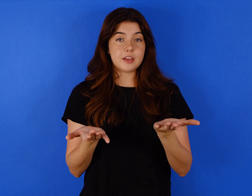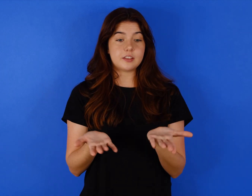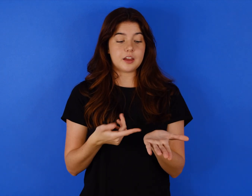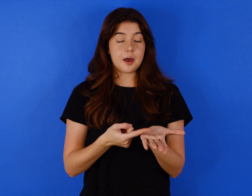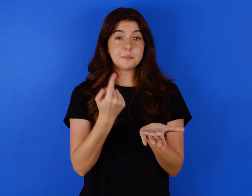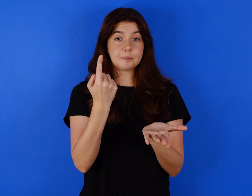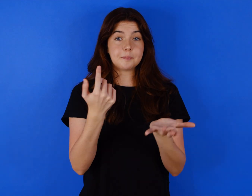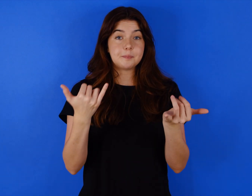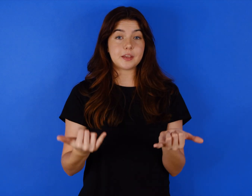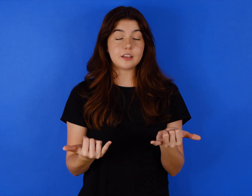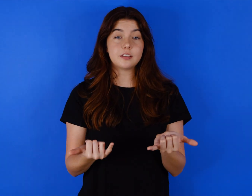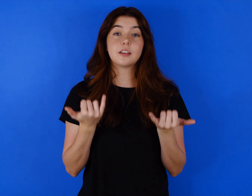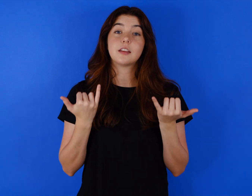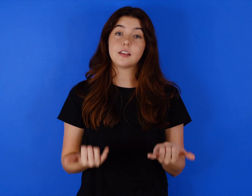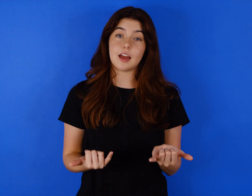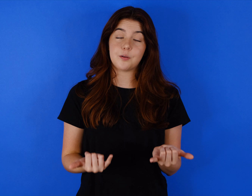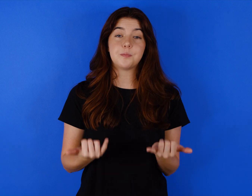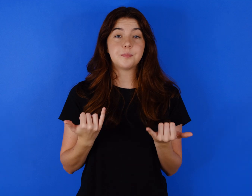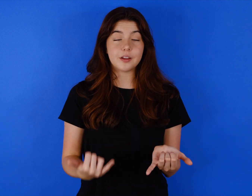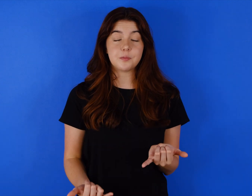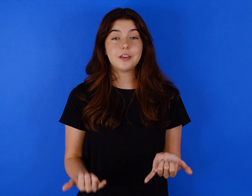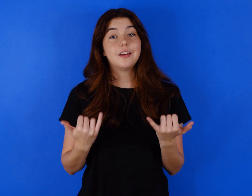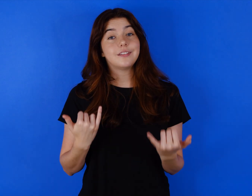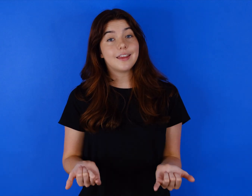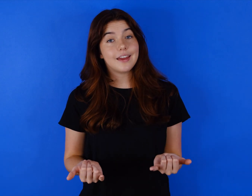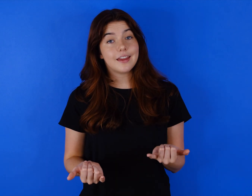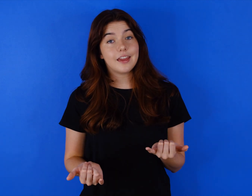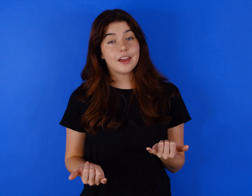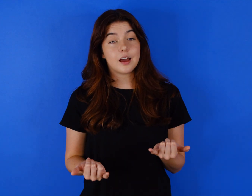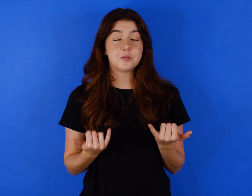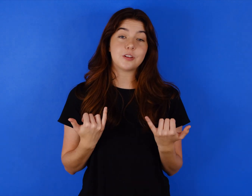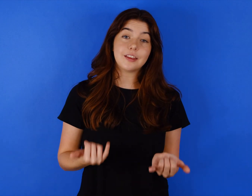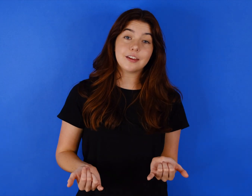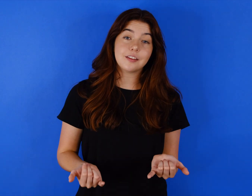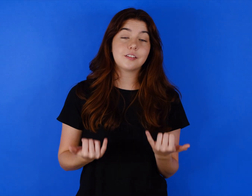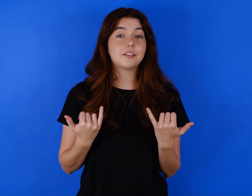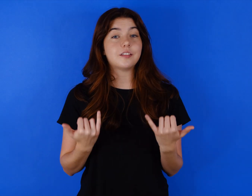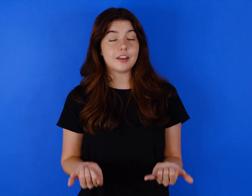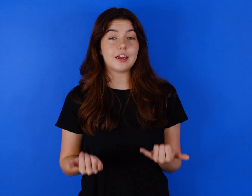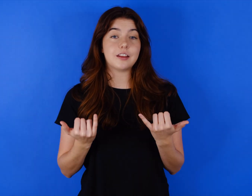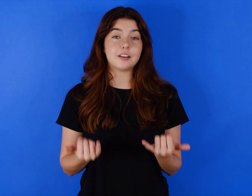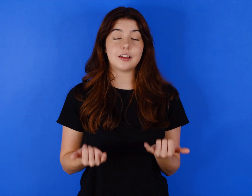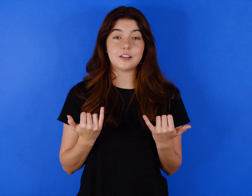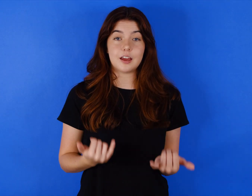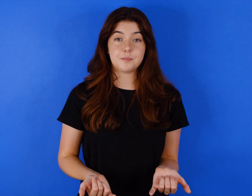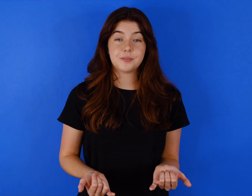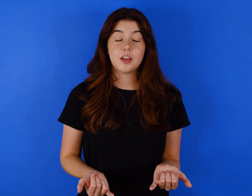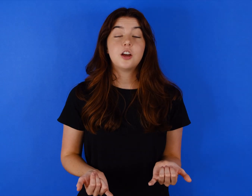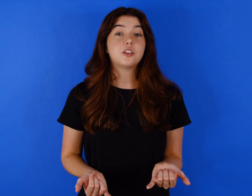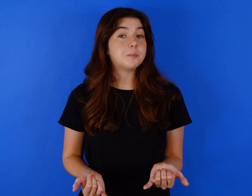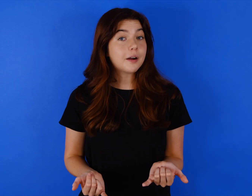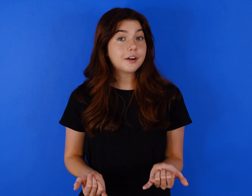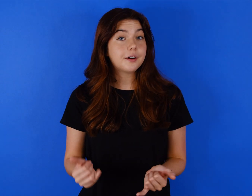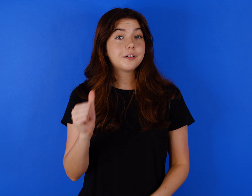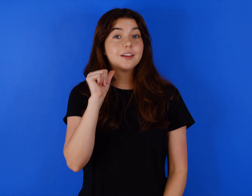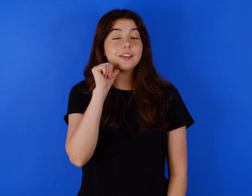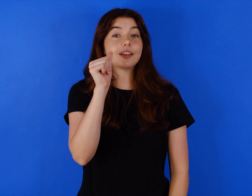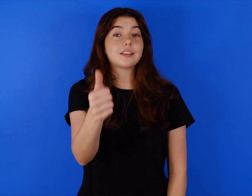facing up, like this, now. Today, I'm doing this, today. Tomorrow is like